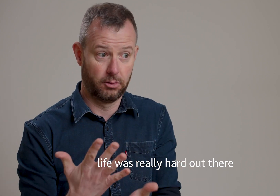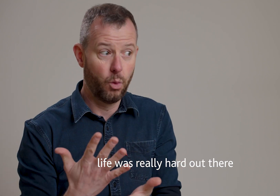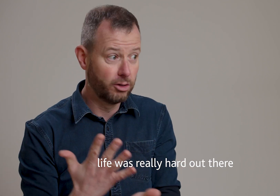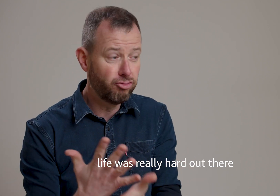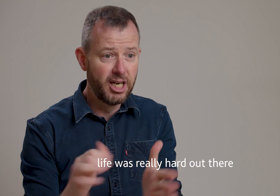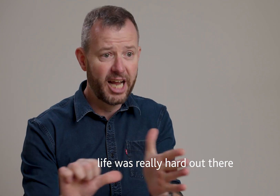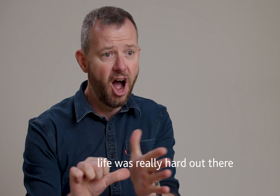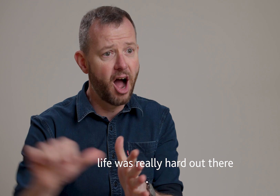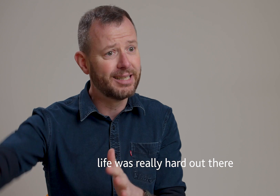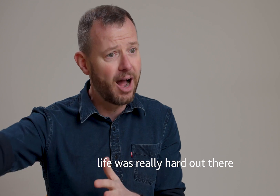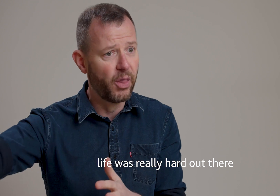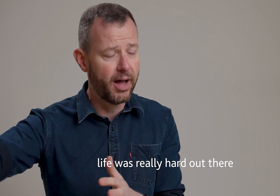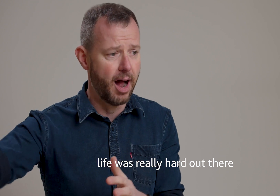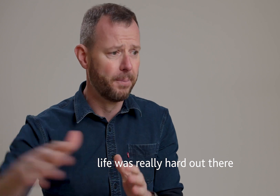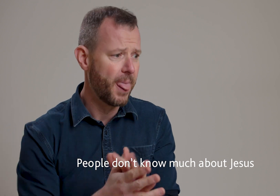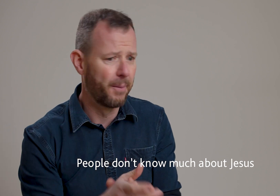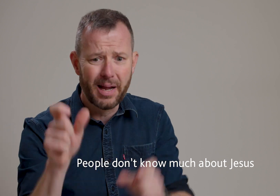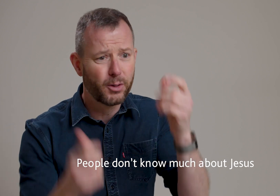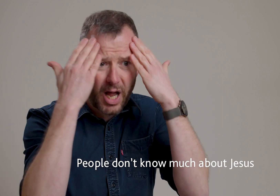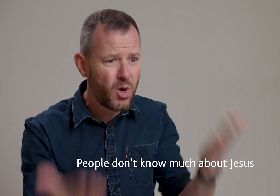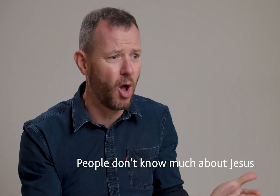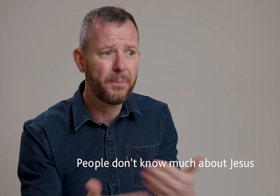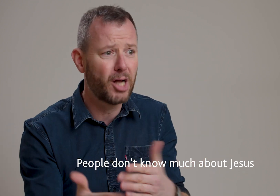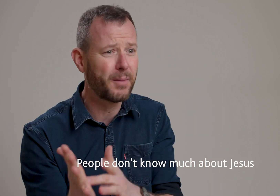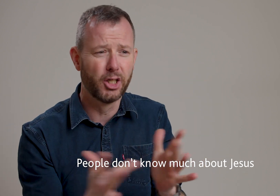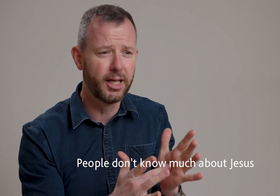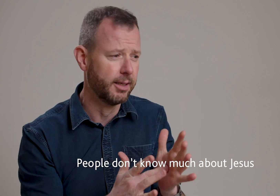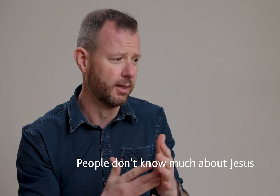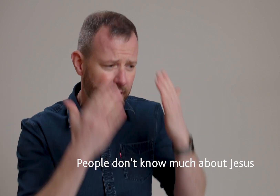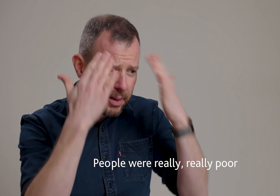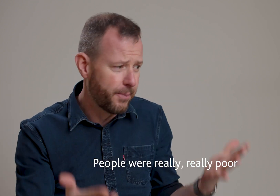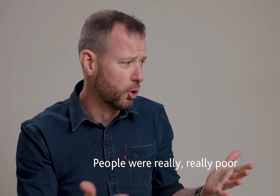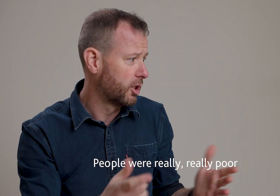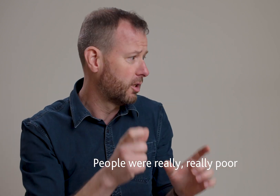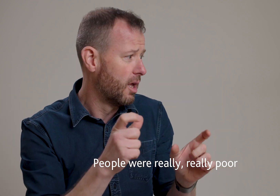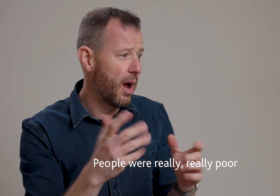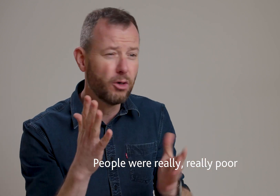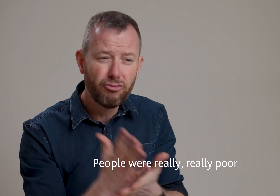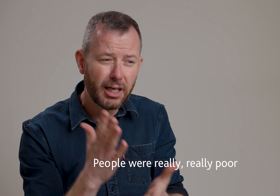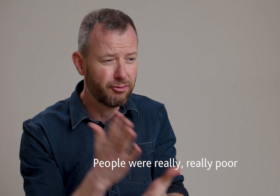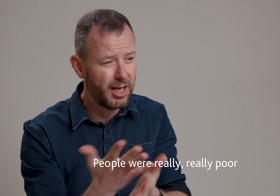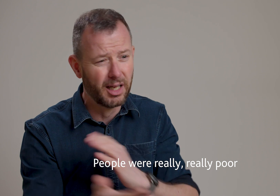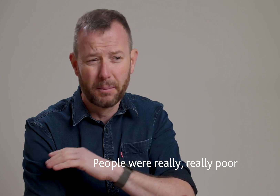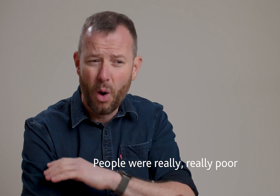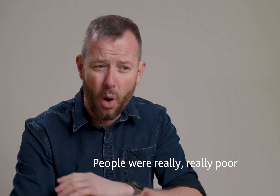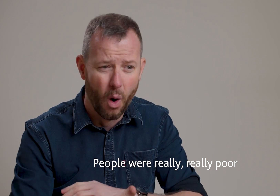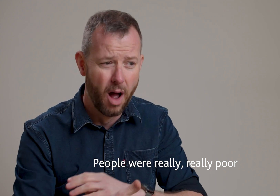life. It's really hard out there. And people don't know not to do the people that were really, really poor.